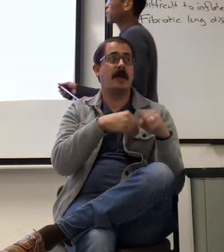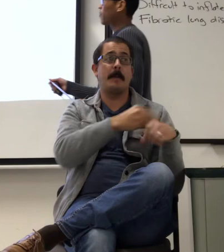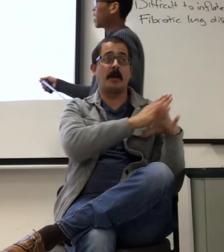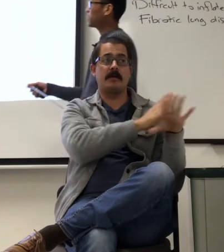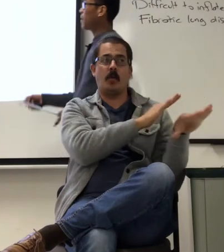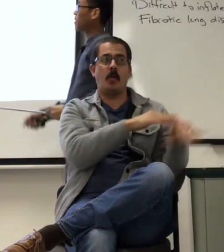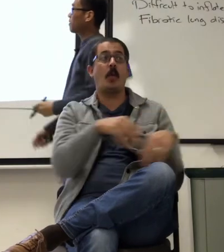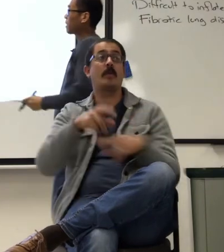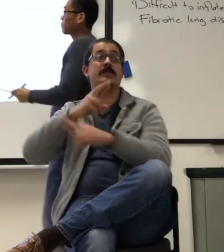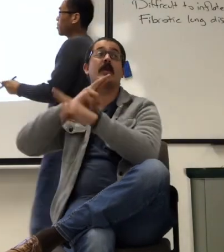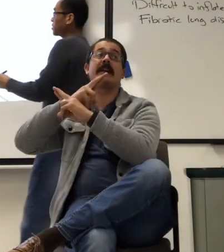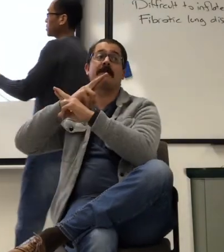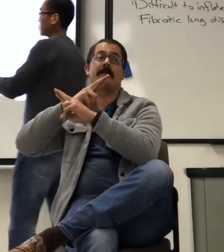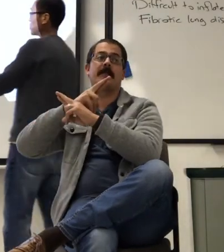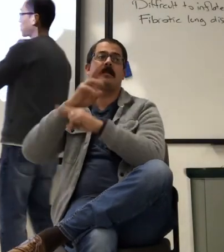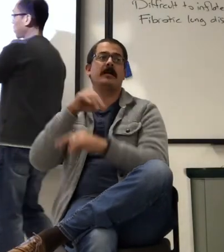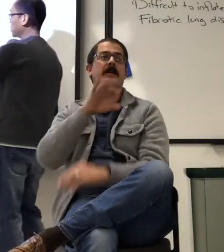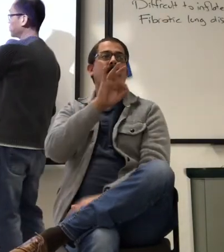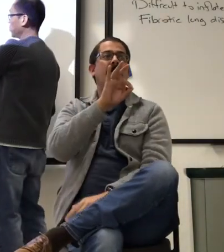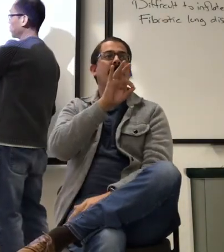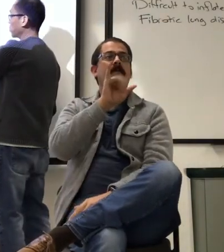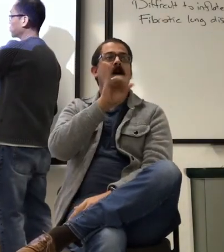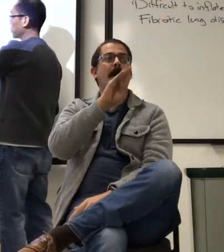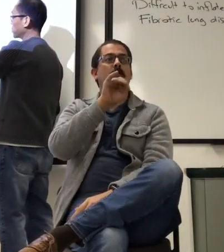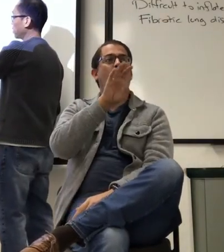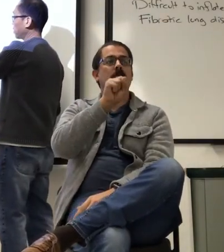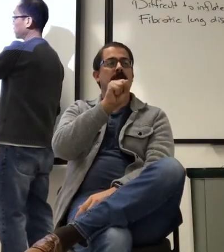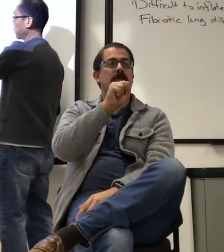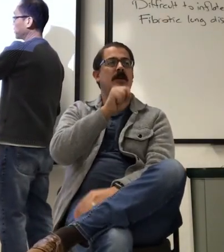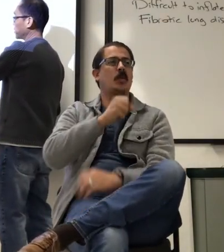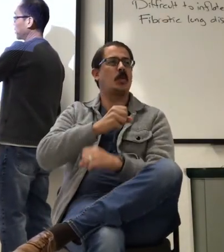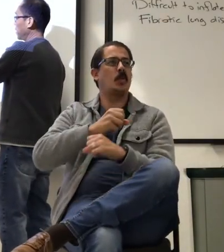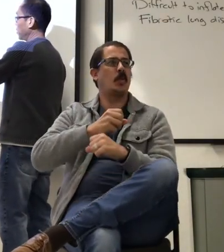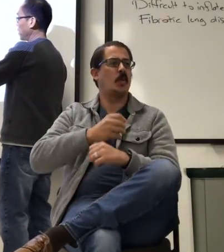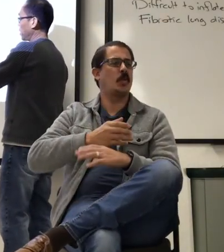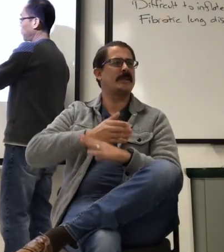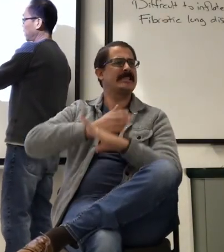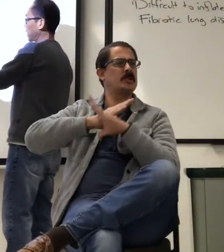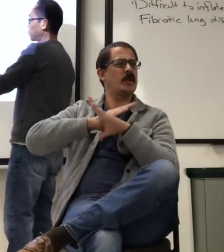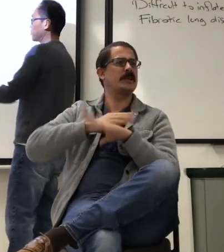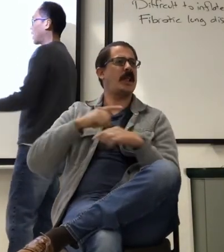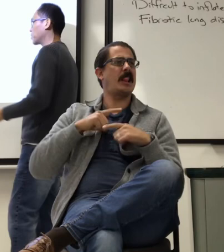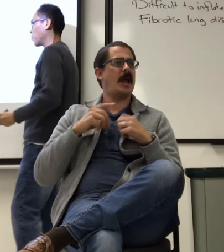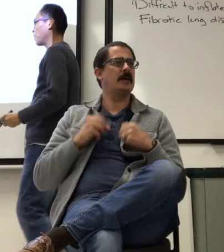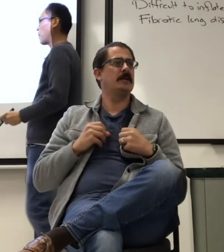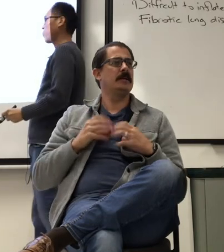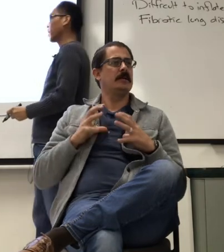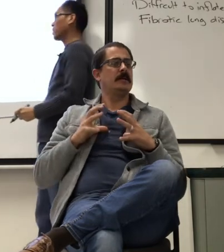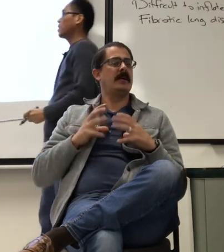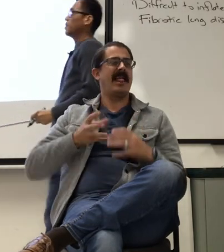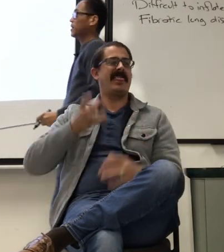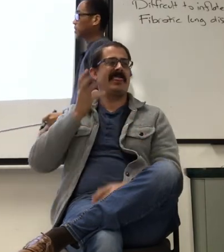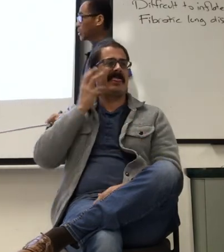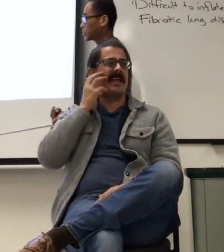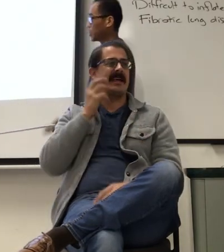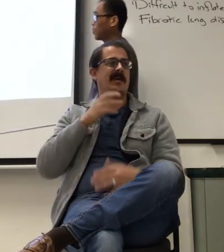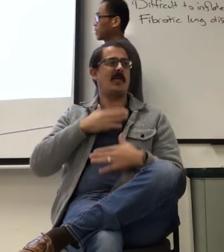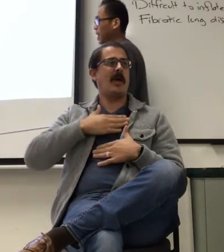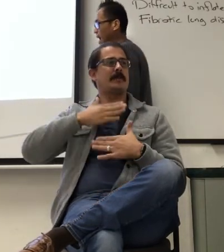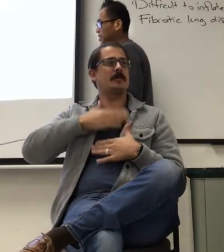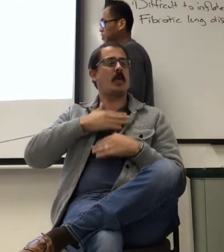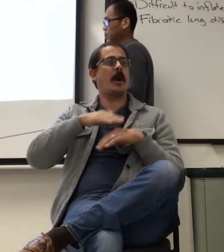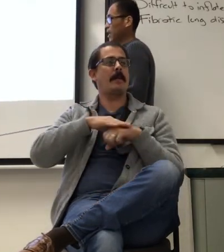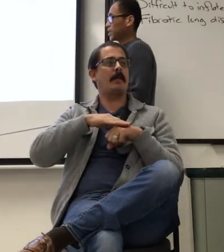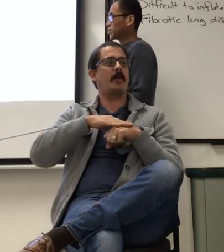It's characterized by fibrosis, which is scar tissue. It restricts lung inflation. You get a thickened respiratory membrane that's going to slow